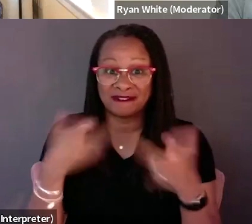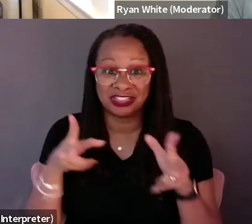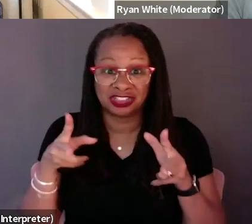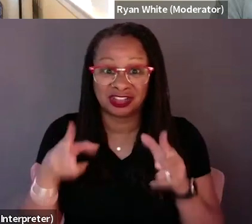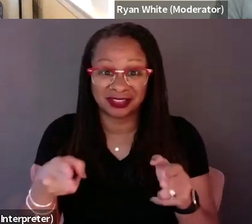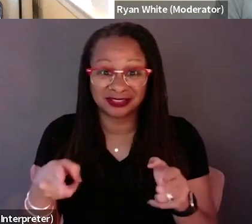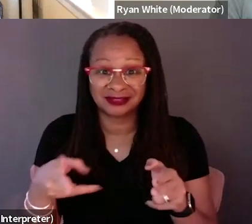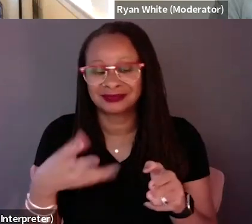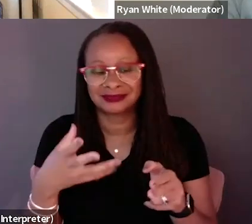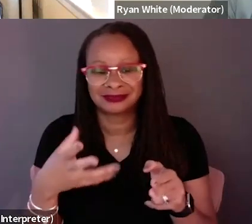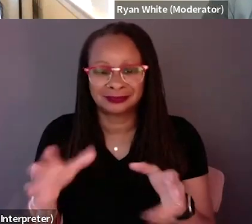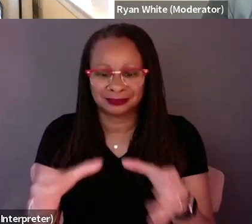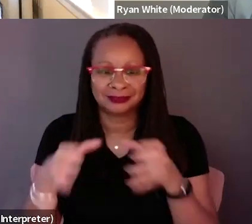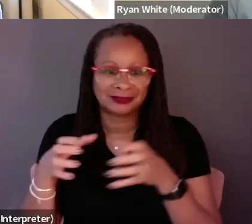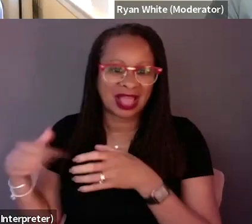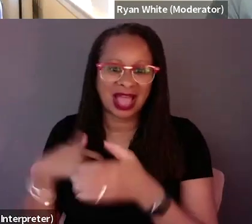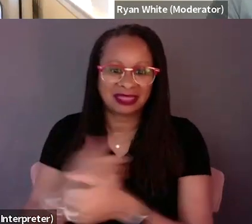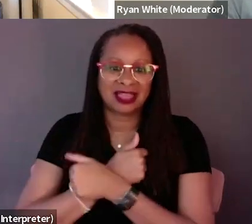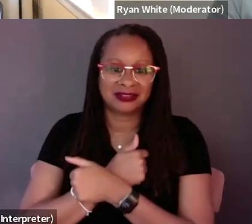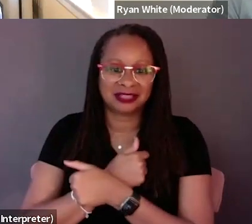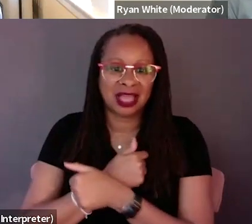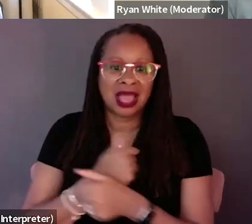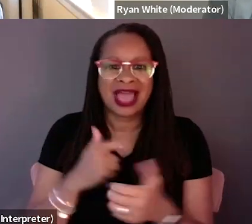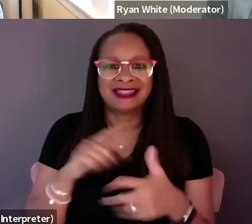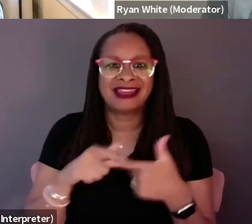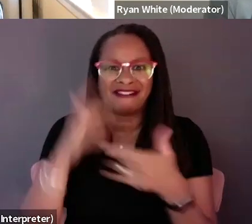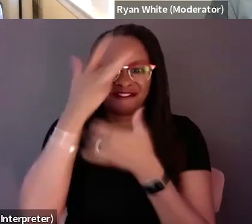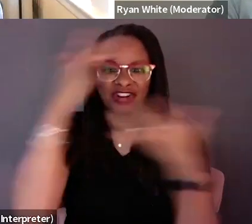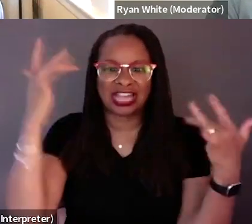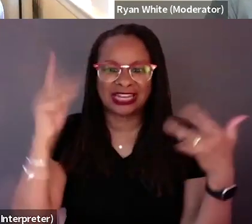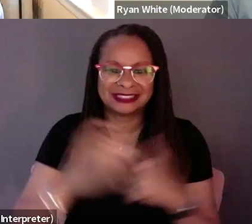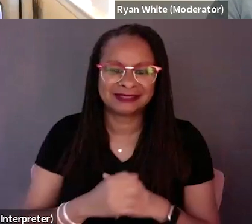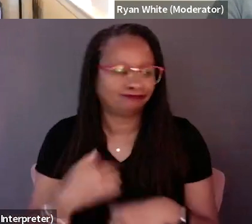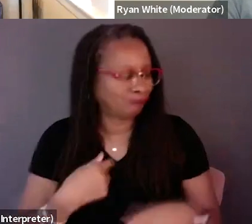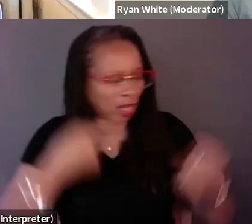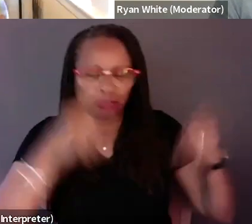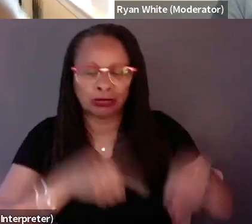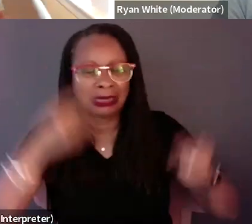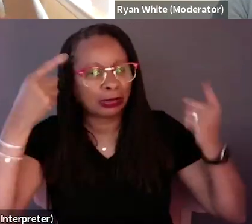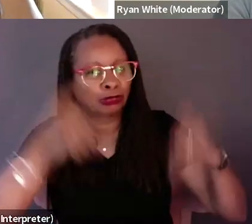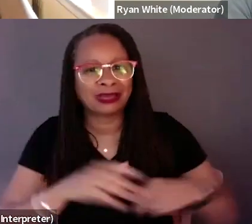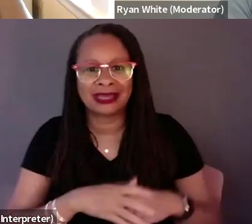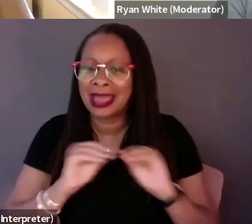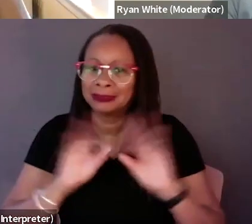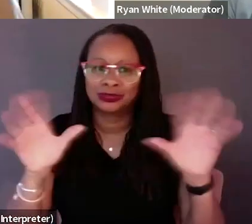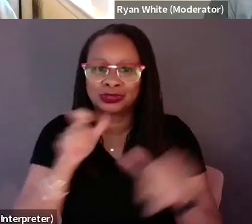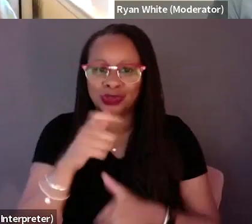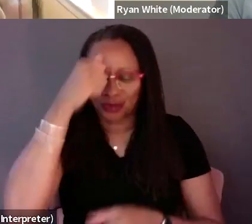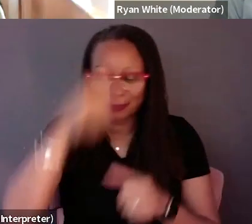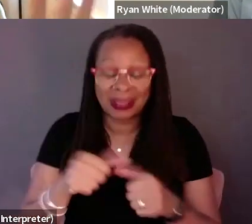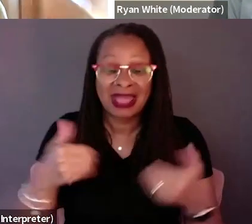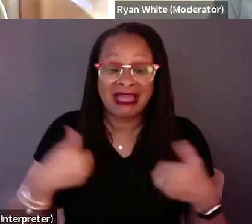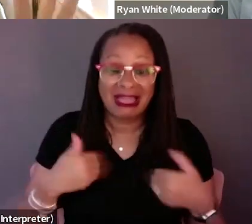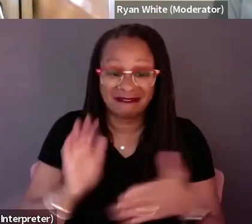cut something I agree that I loved, it's like I have amnesia about it, and I like totally don't remember. And although there